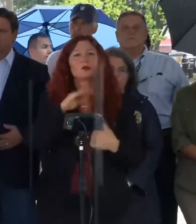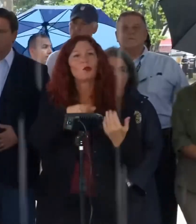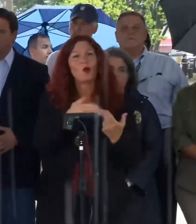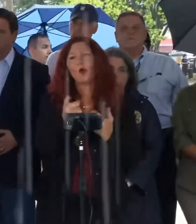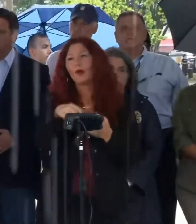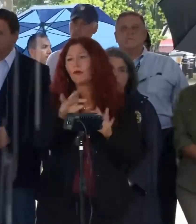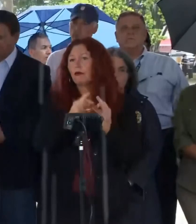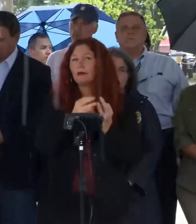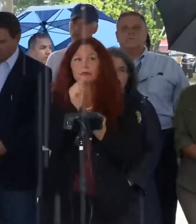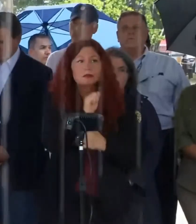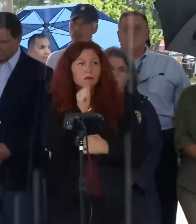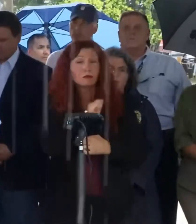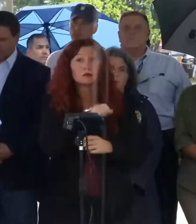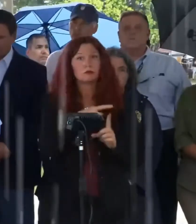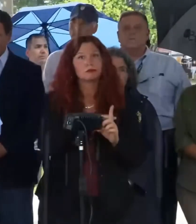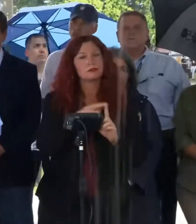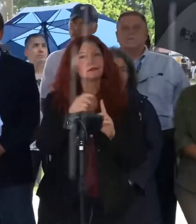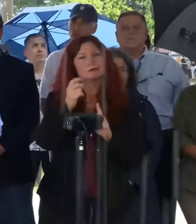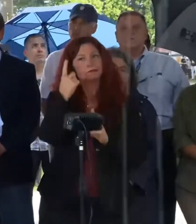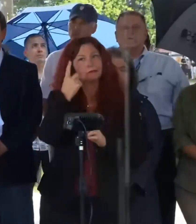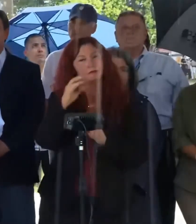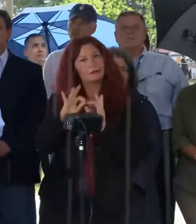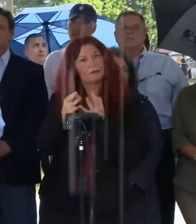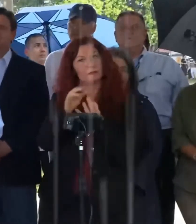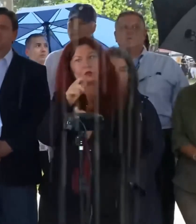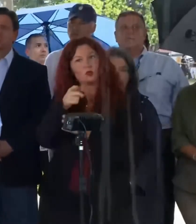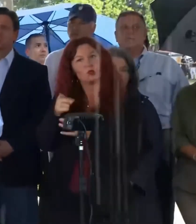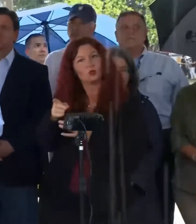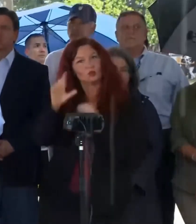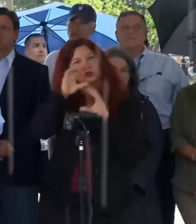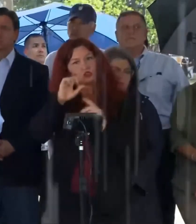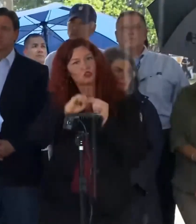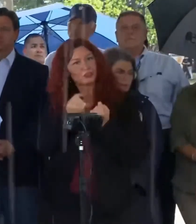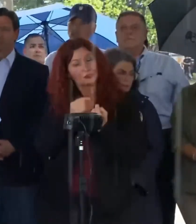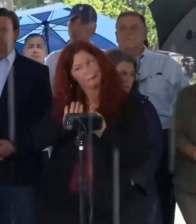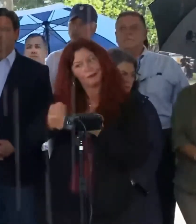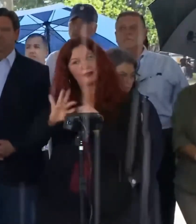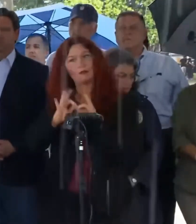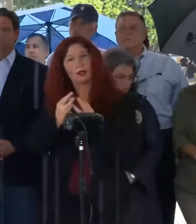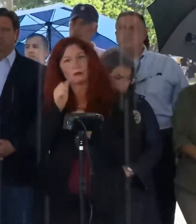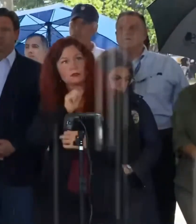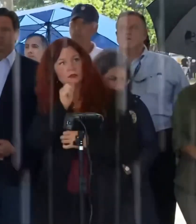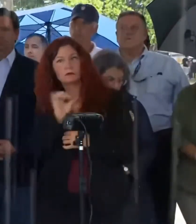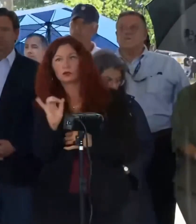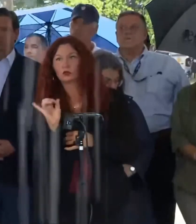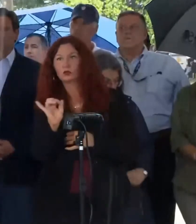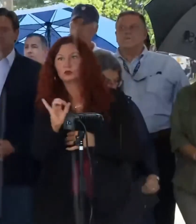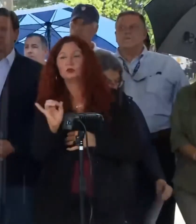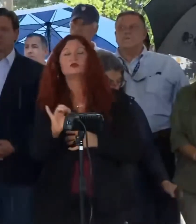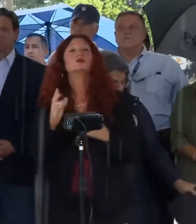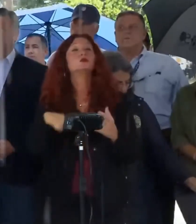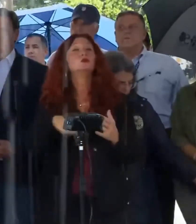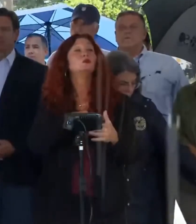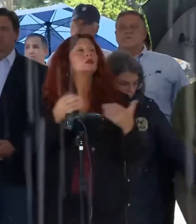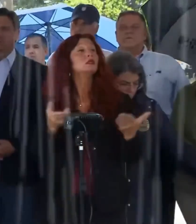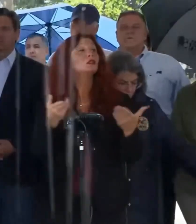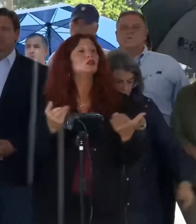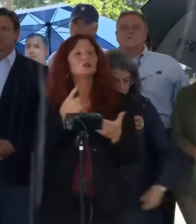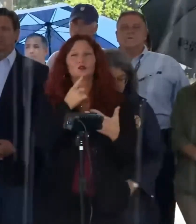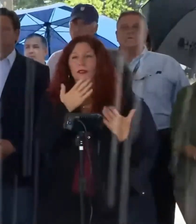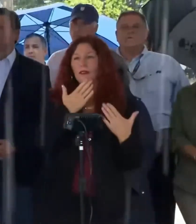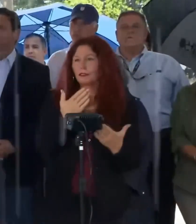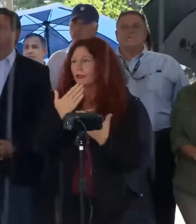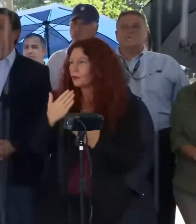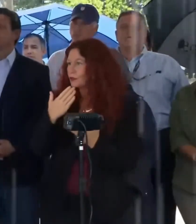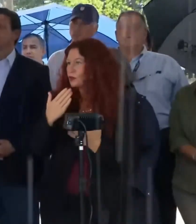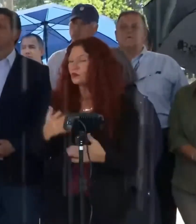involved in the rescue and recovery efforts. Please know that Florida is here to help you. And I thank the governor and lieutenant governor for their leadership